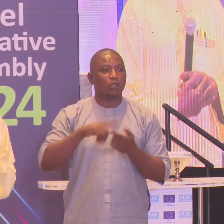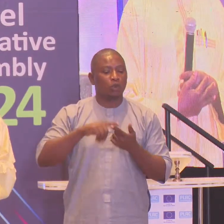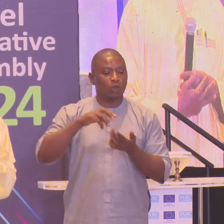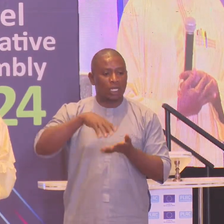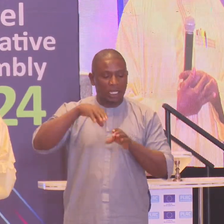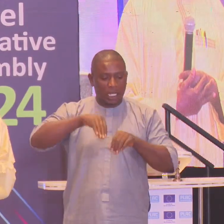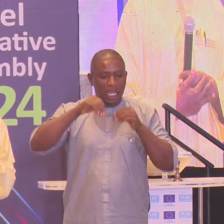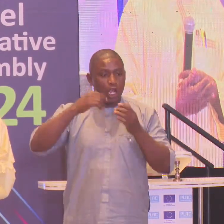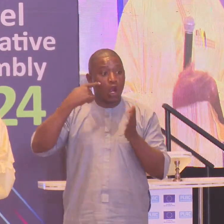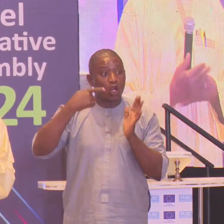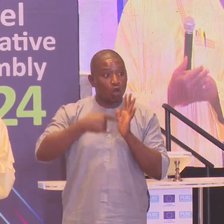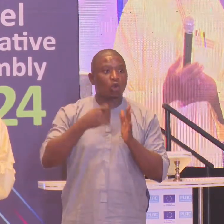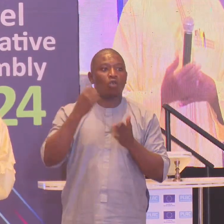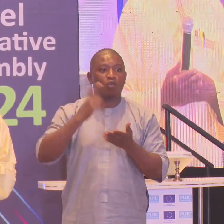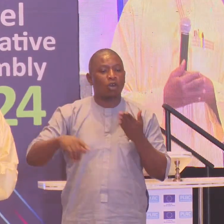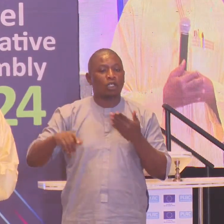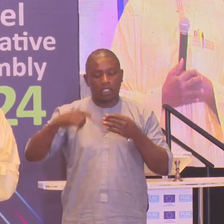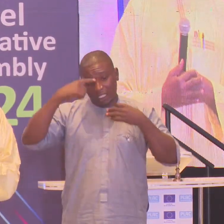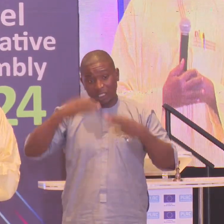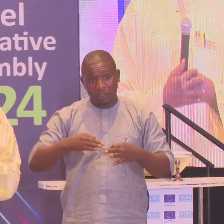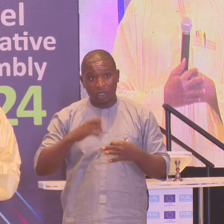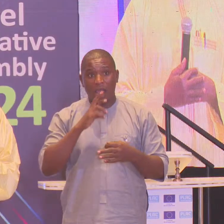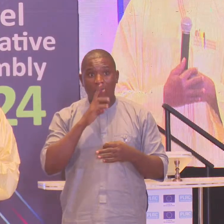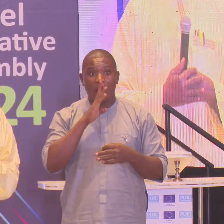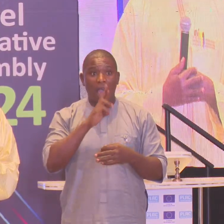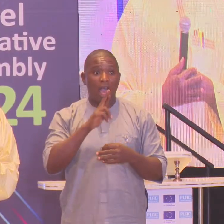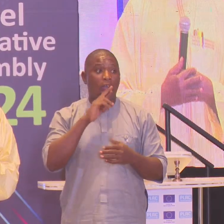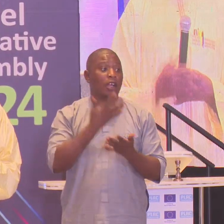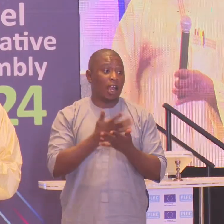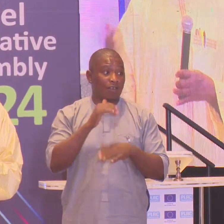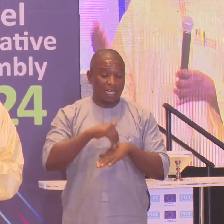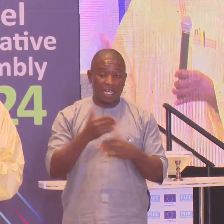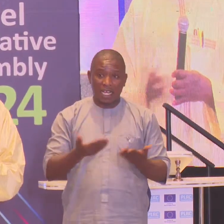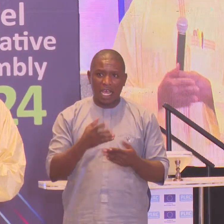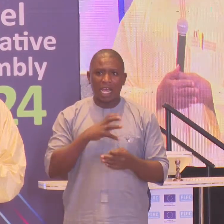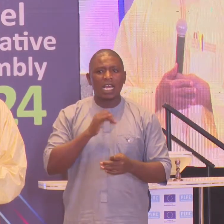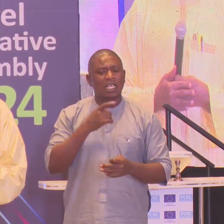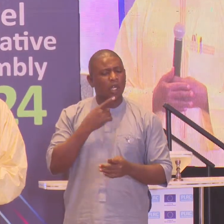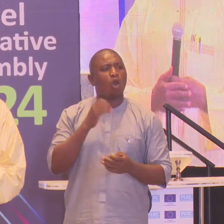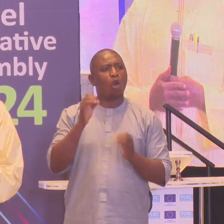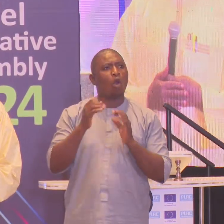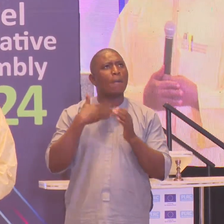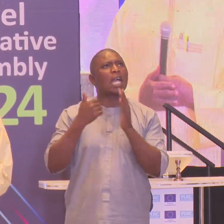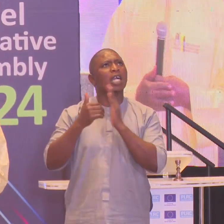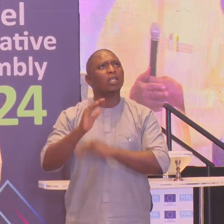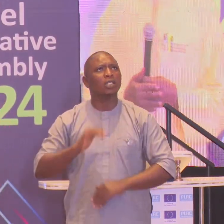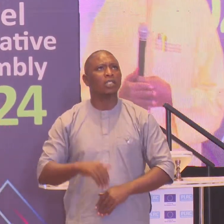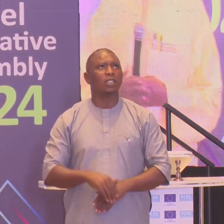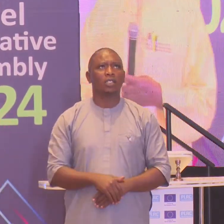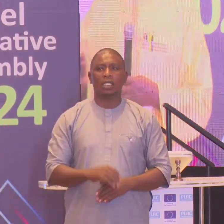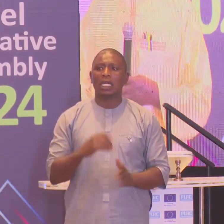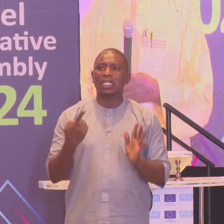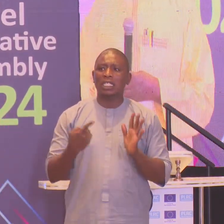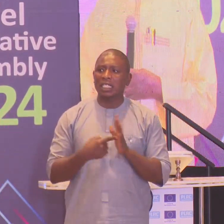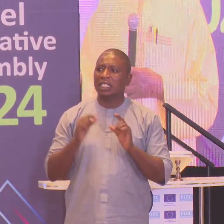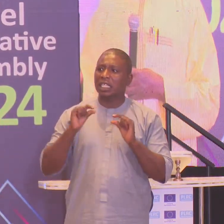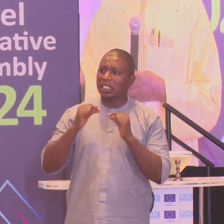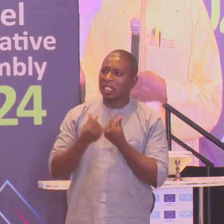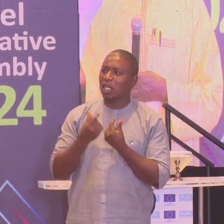decisions have been arrived at here. And I just said, oh my goodness, this set of